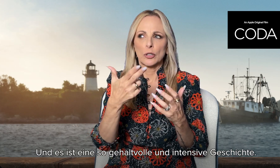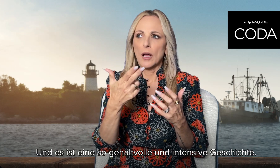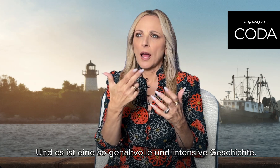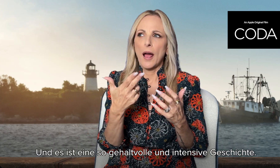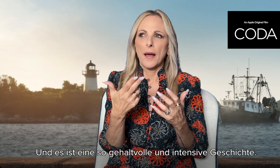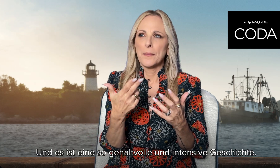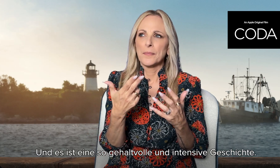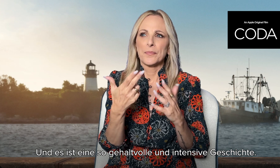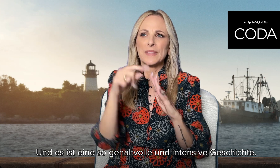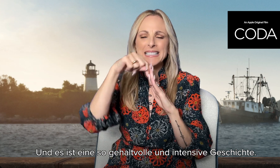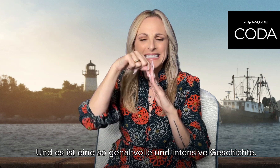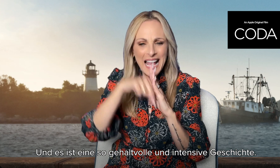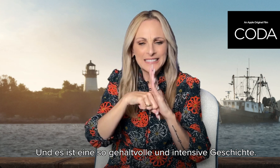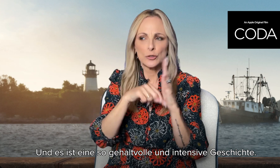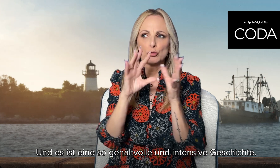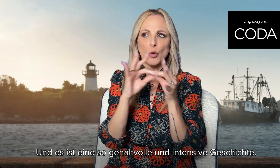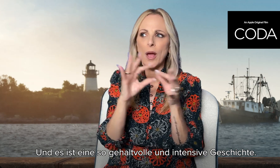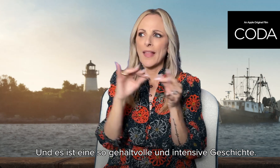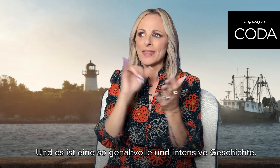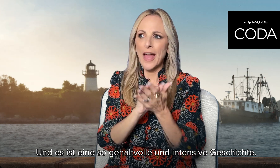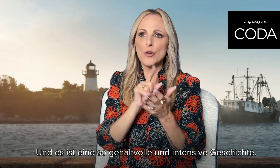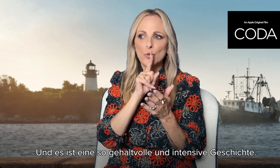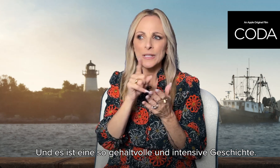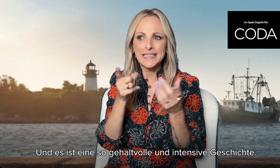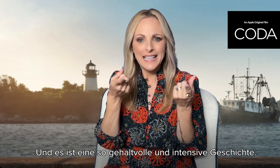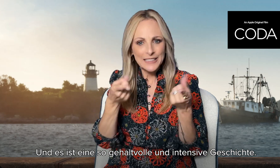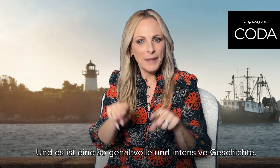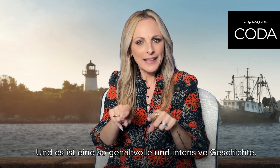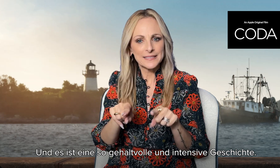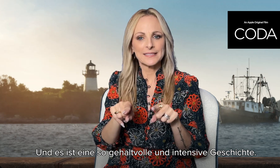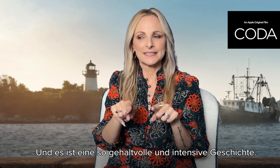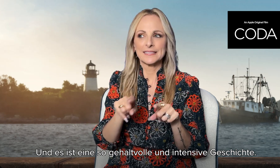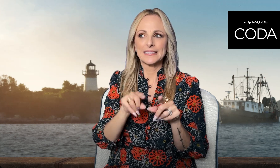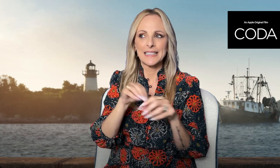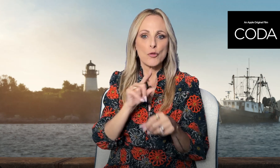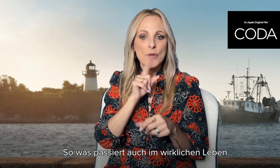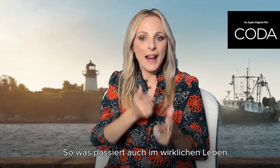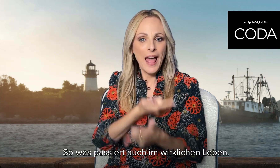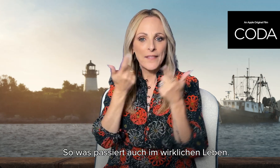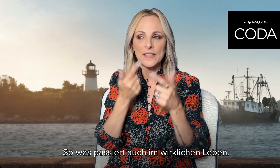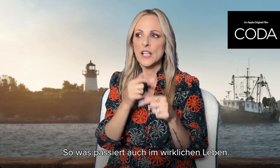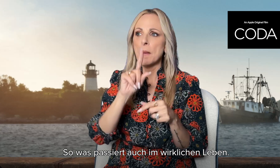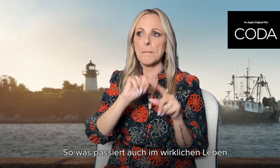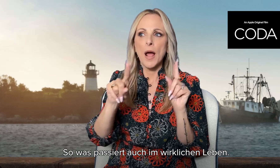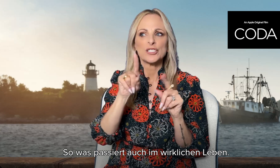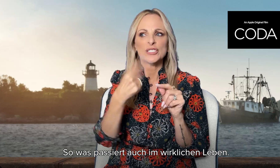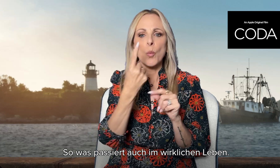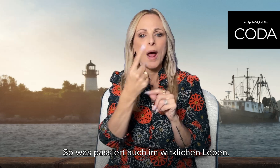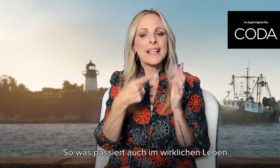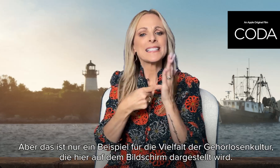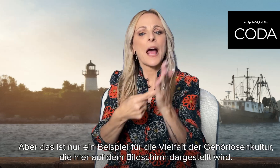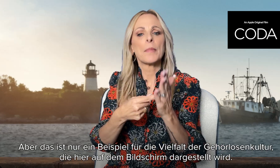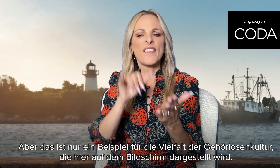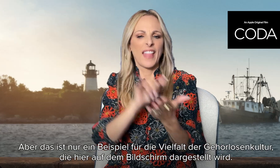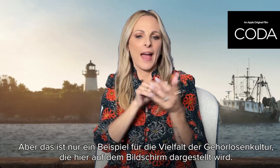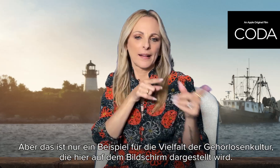And the fact that it's such a rich and intense story and that it happens in real